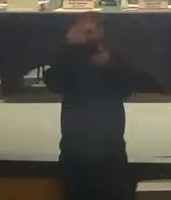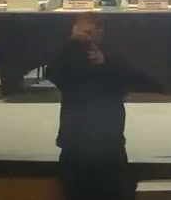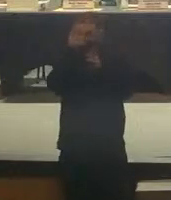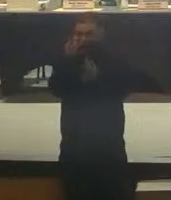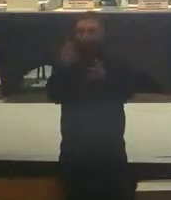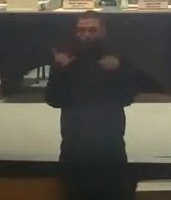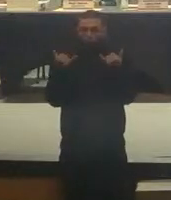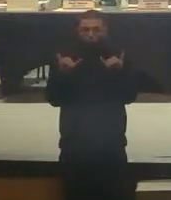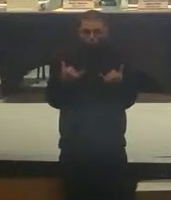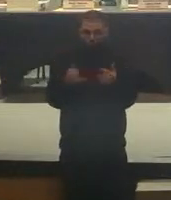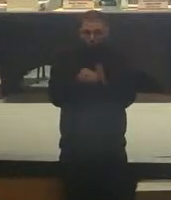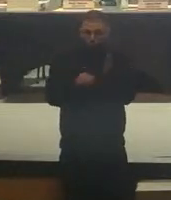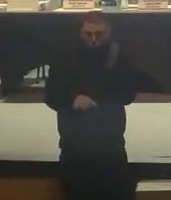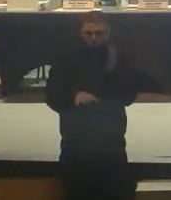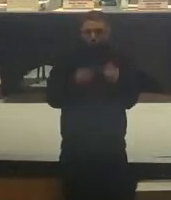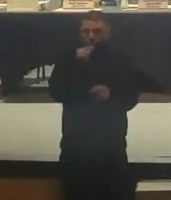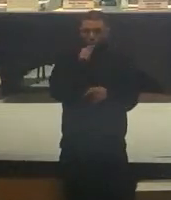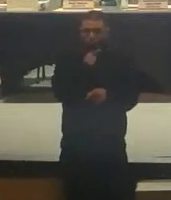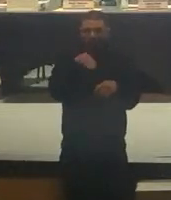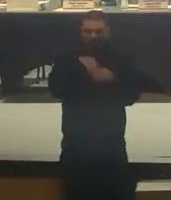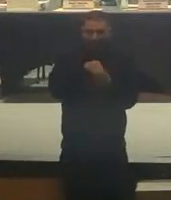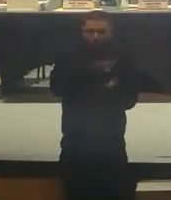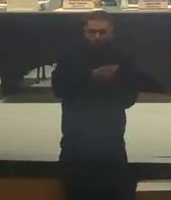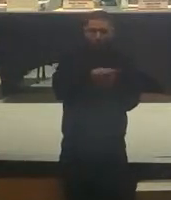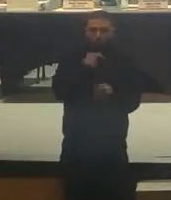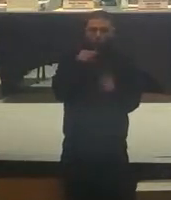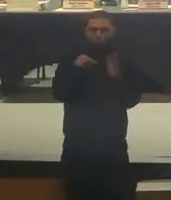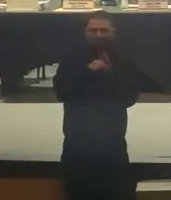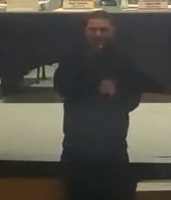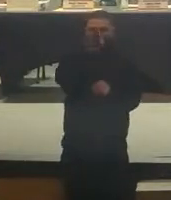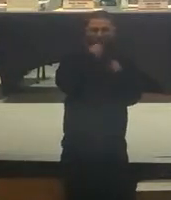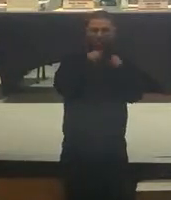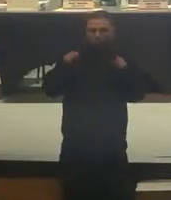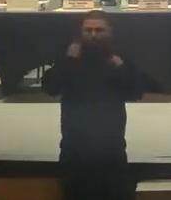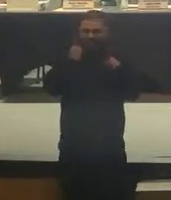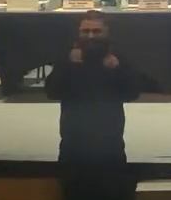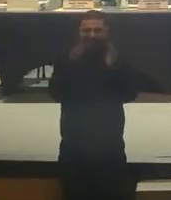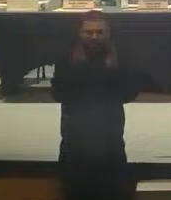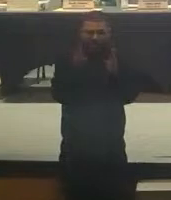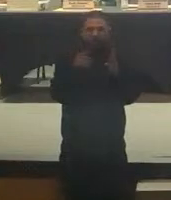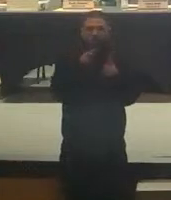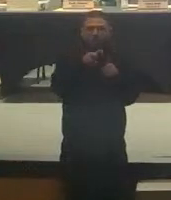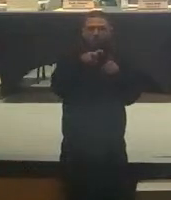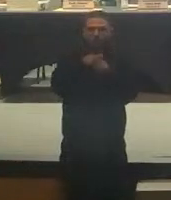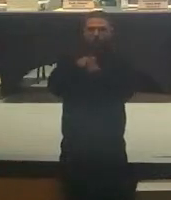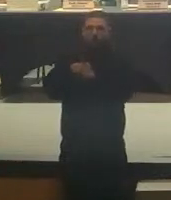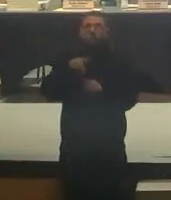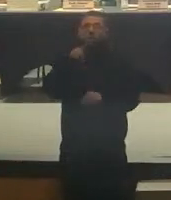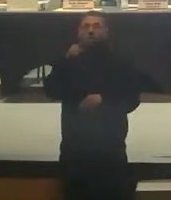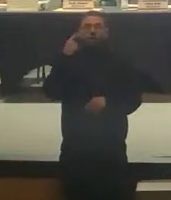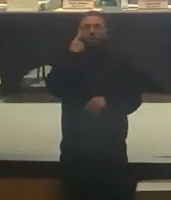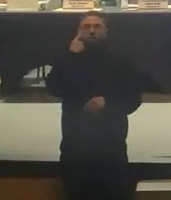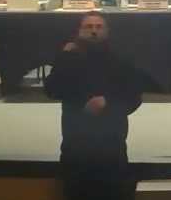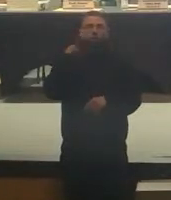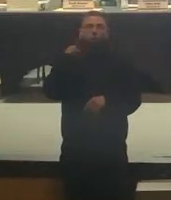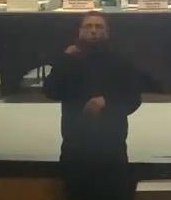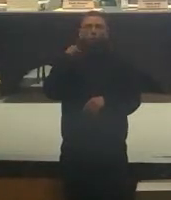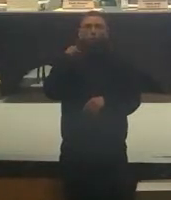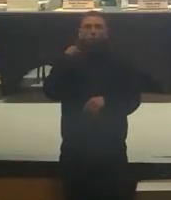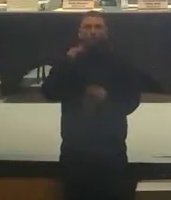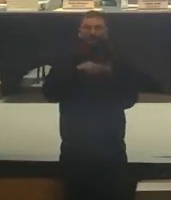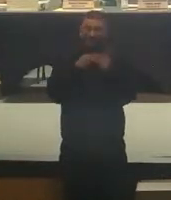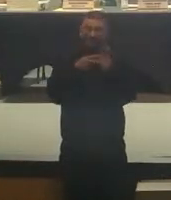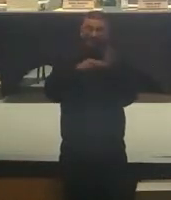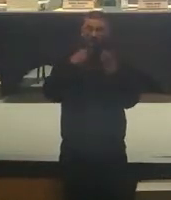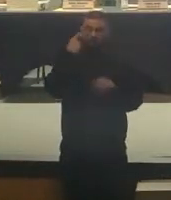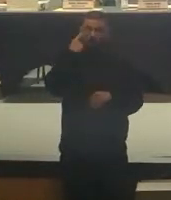in grades 9, 10, and 11 within the reassigned area. Therefore, only incoming grade